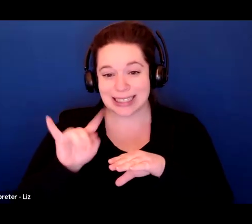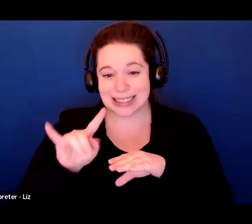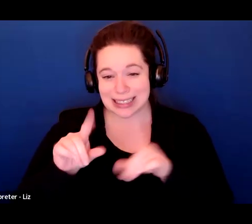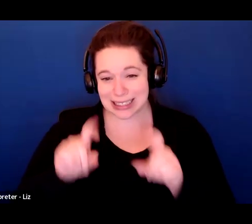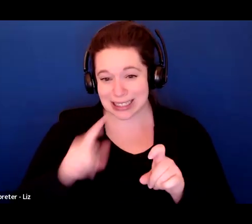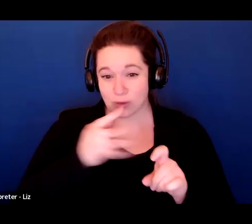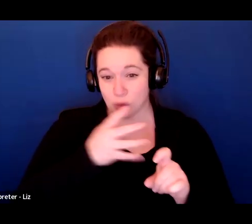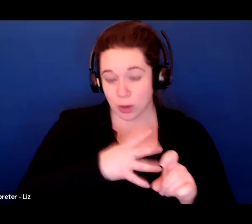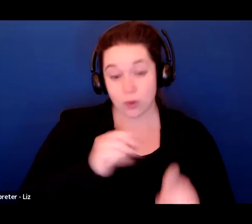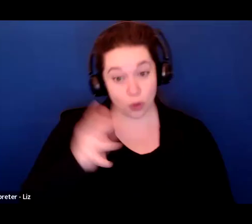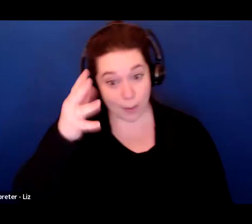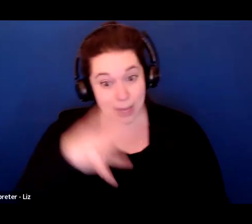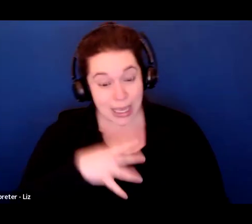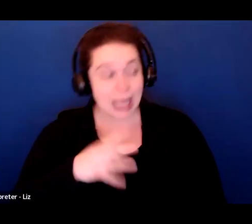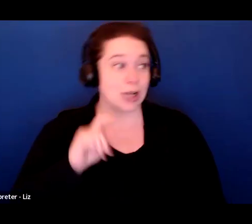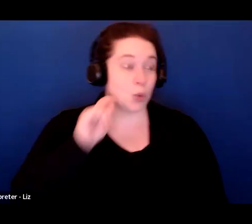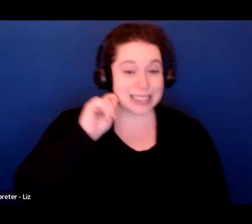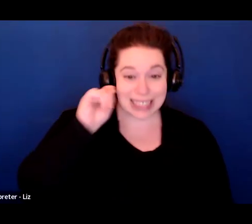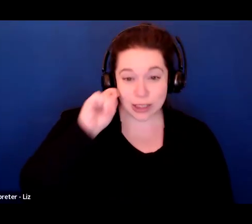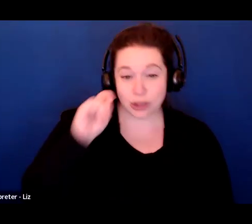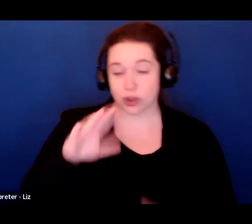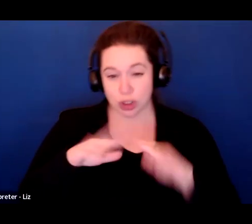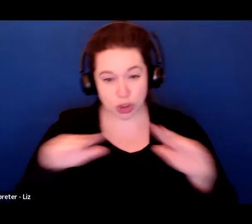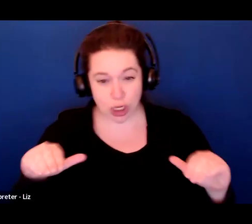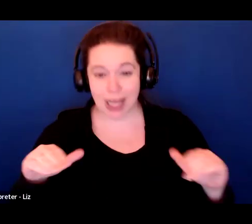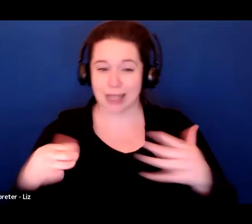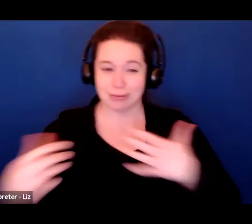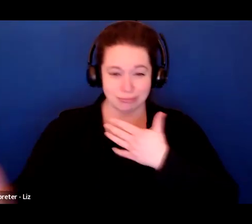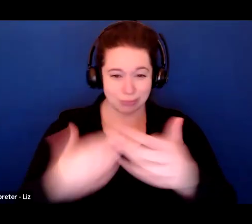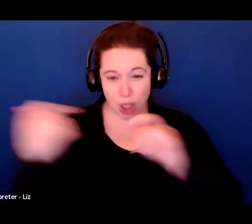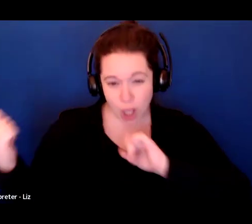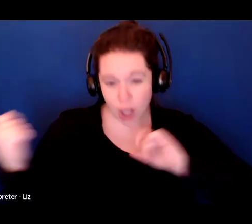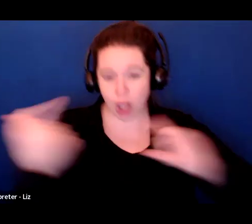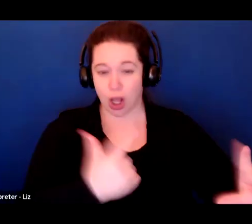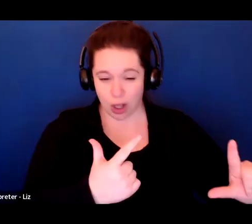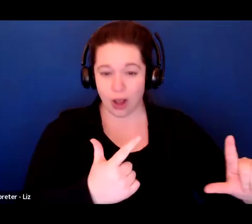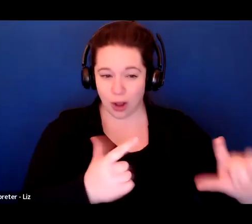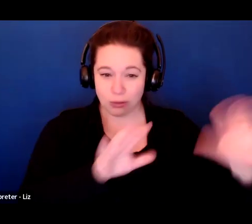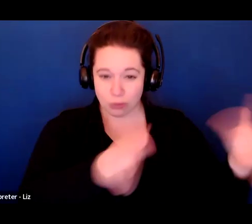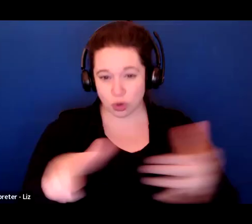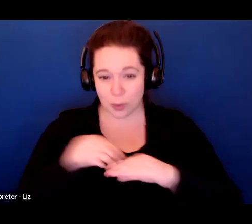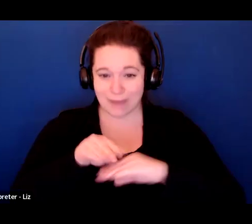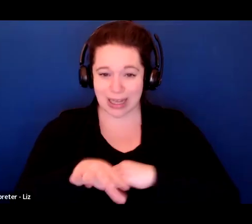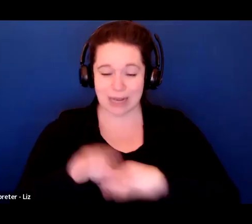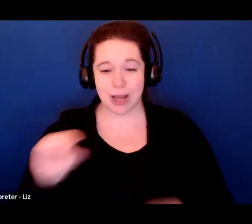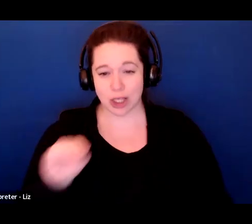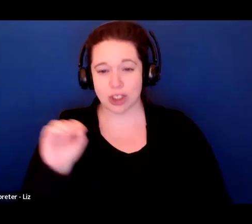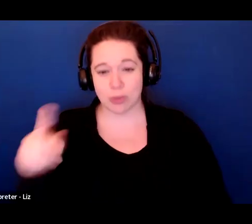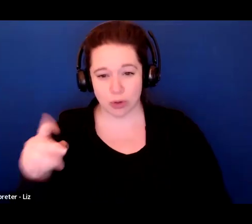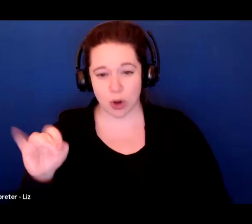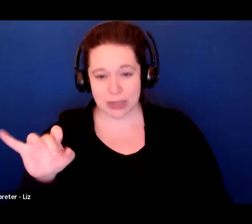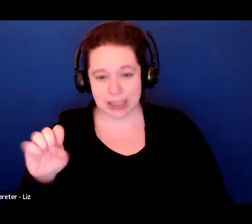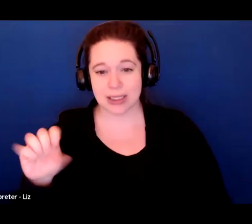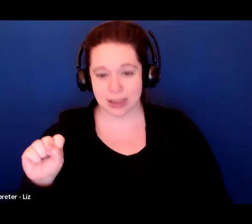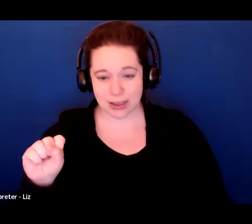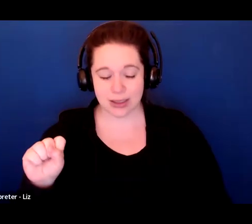you're a man, if you're a teen, if you're a child. All the different age groups are affected by this. So it's something, and